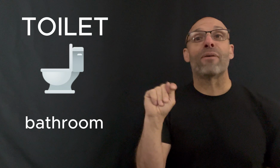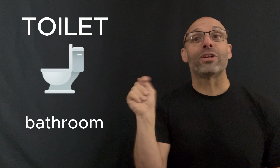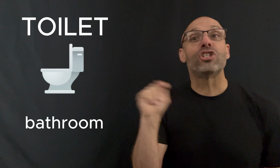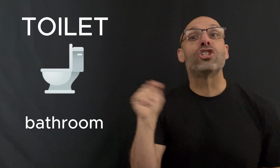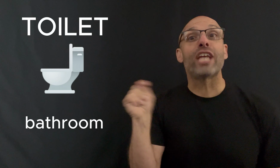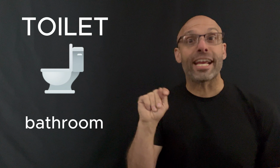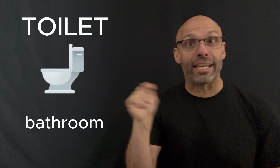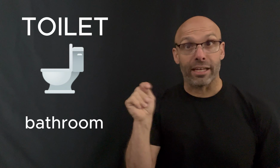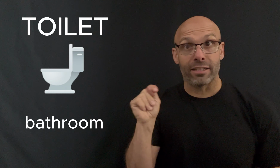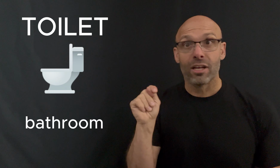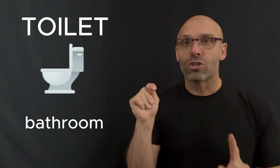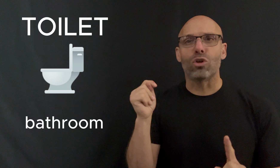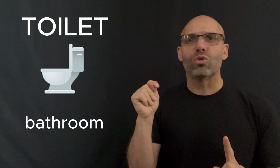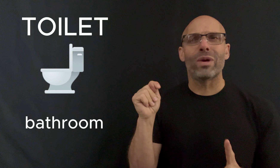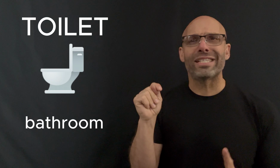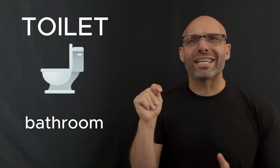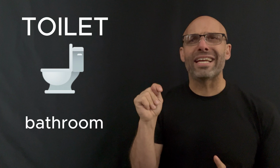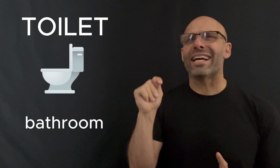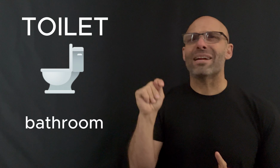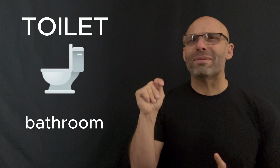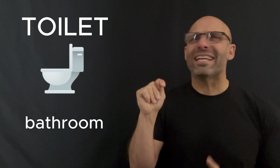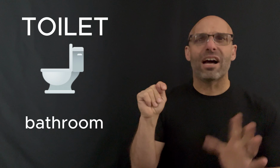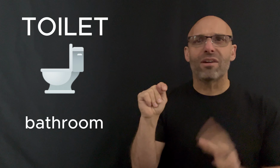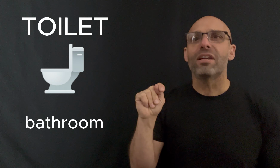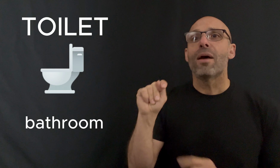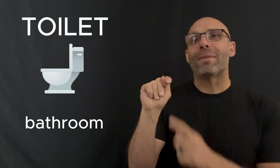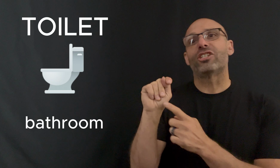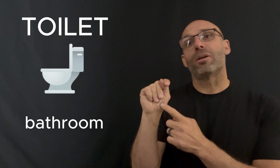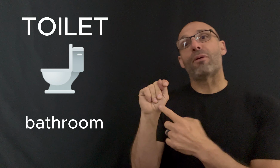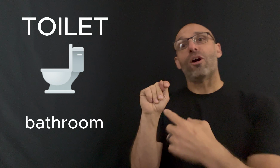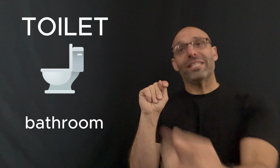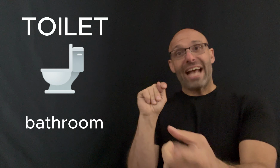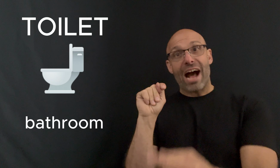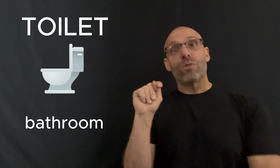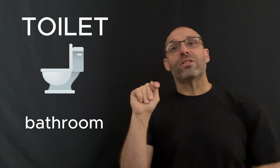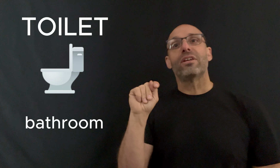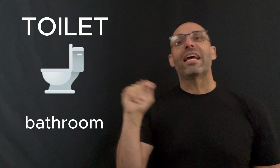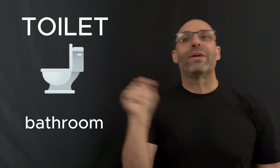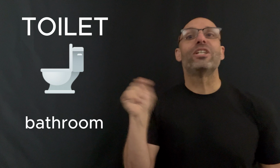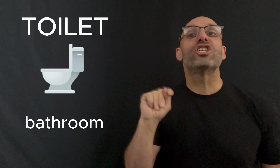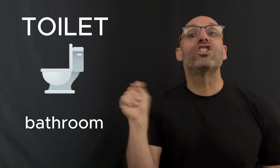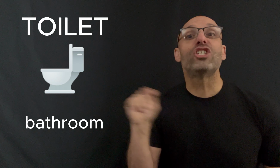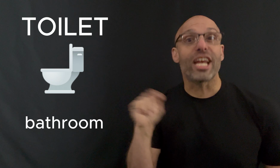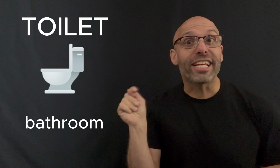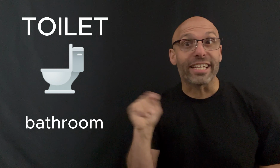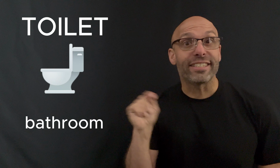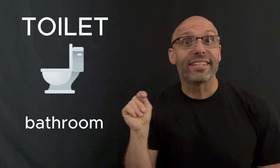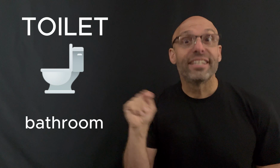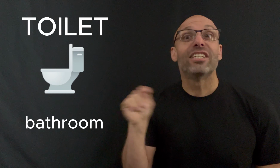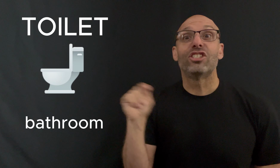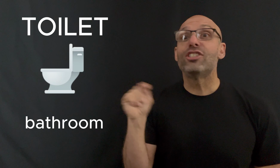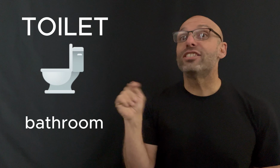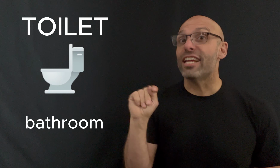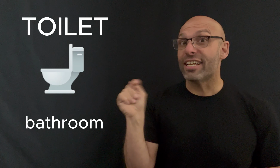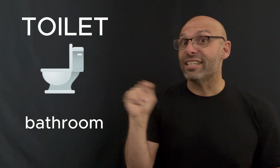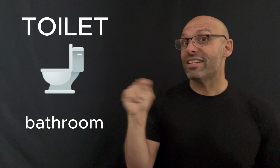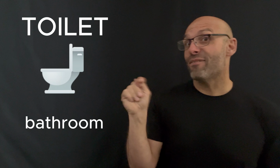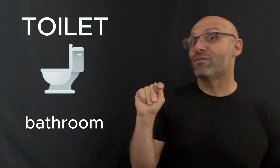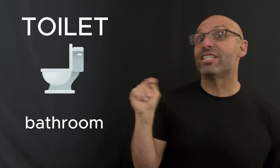we shake it. Don't twist it, not up and down. Make sure the palm is out, and we just shake it. Shake it.